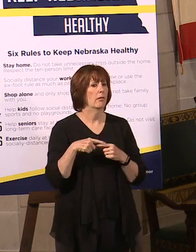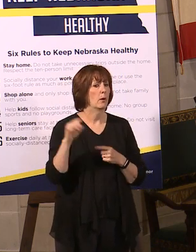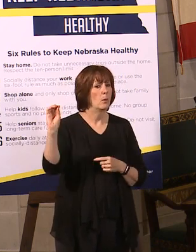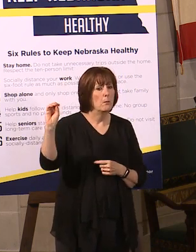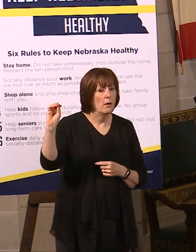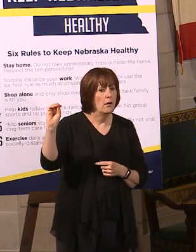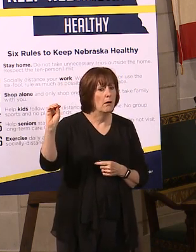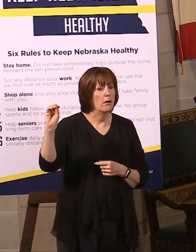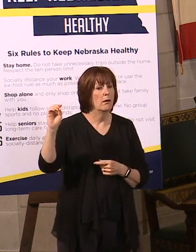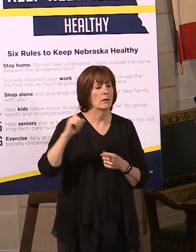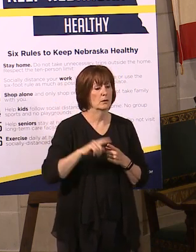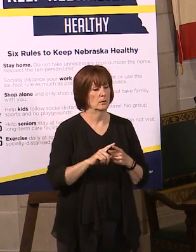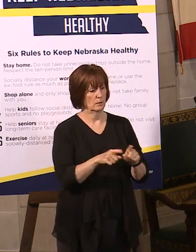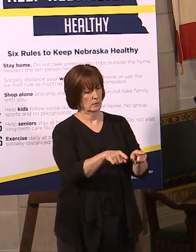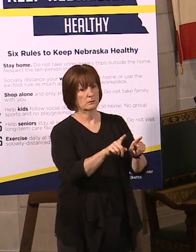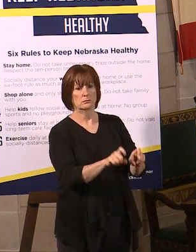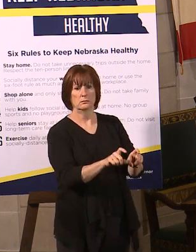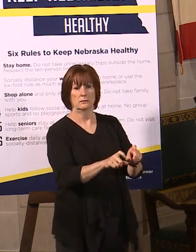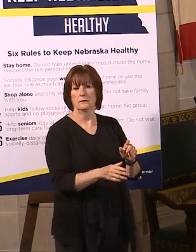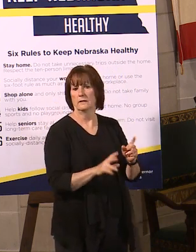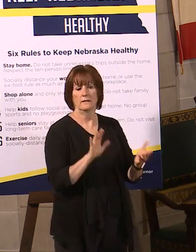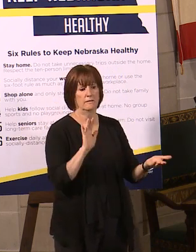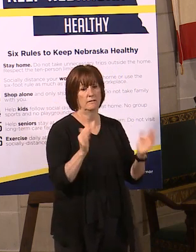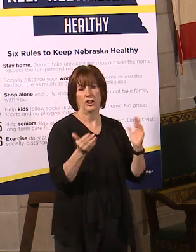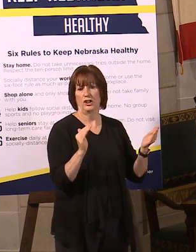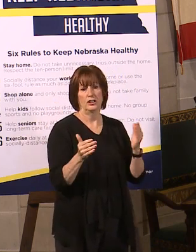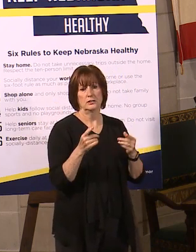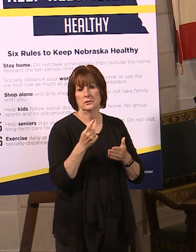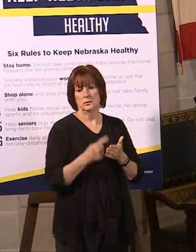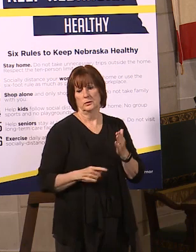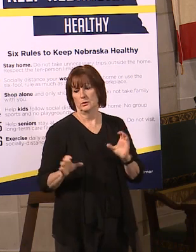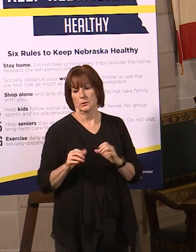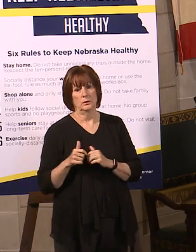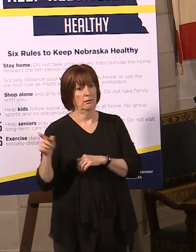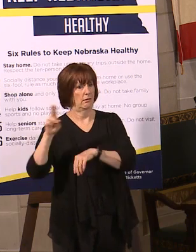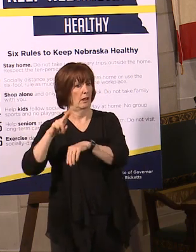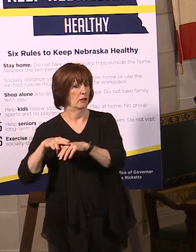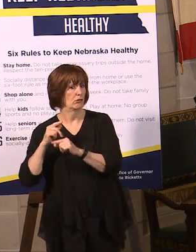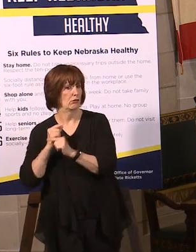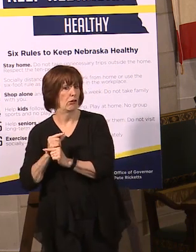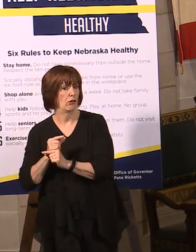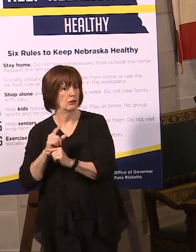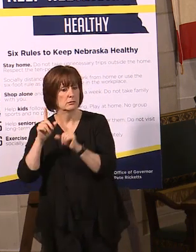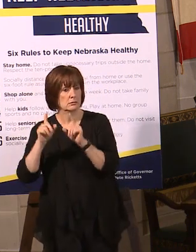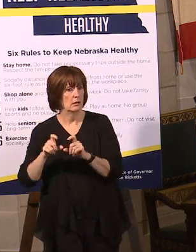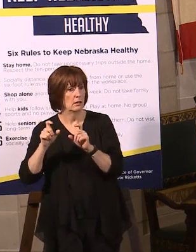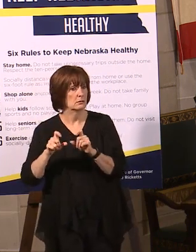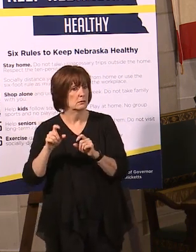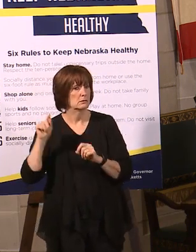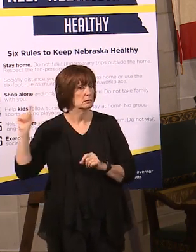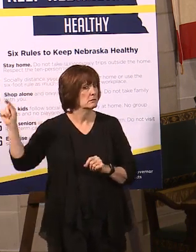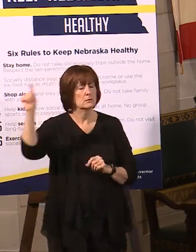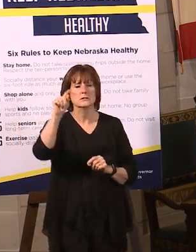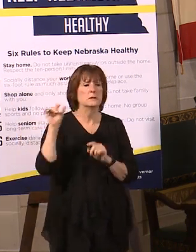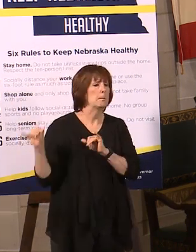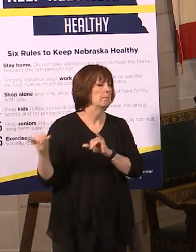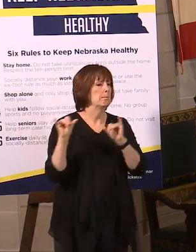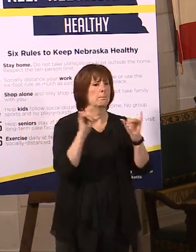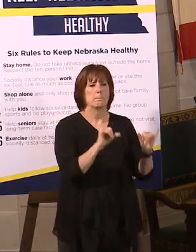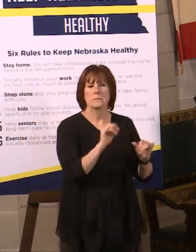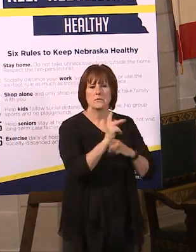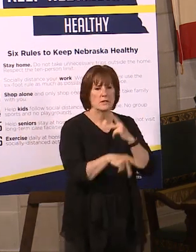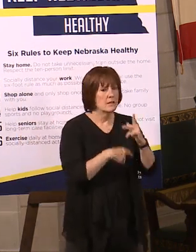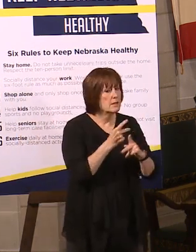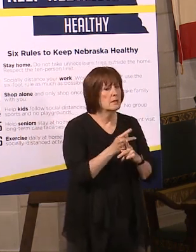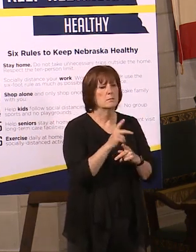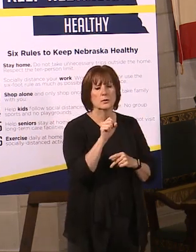Omaha to be able to do this versus what we're doing with the National Guard when they were up testing in Madison. It's the same sort of tests,